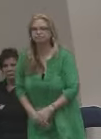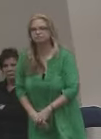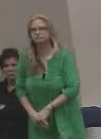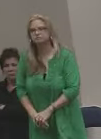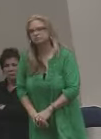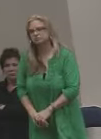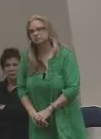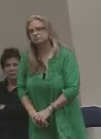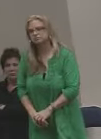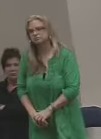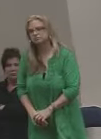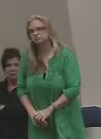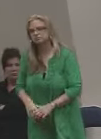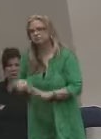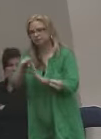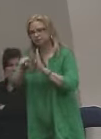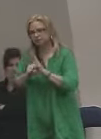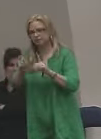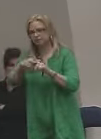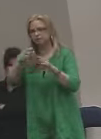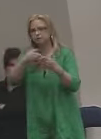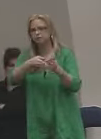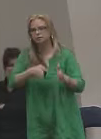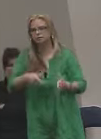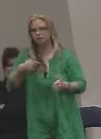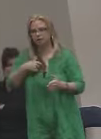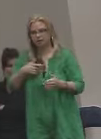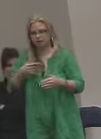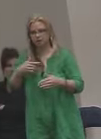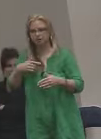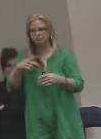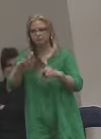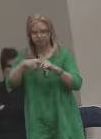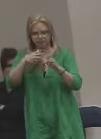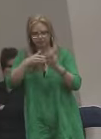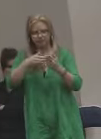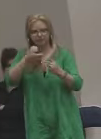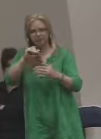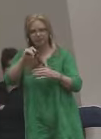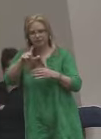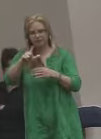As a state prosecutor, I prosecuted capital cases with vigor.